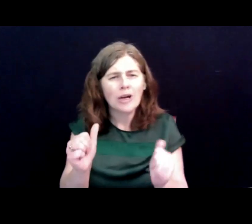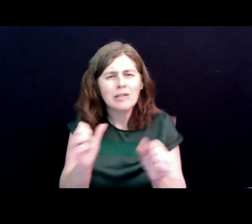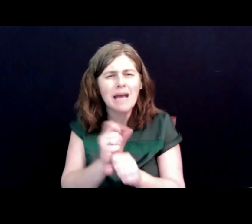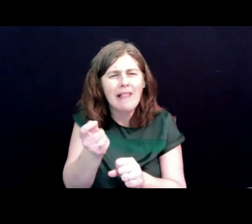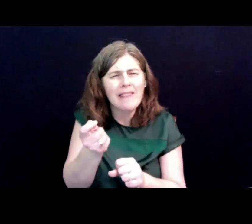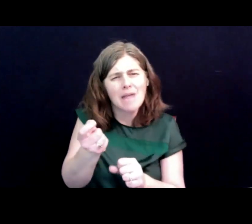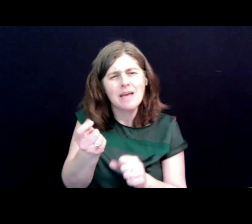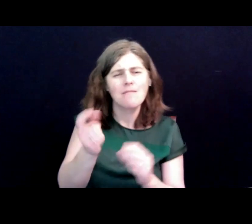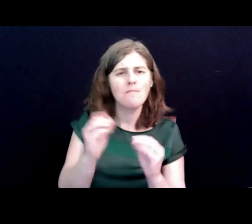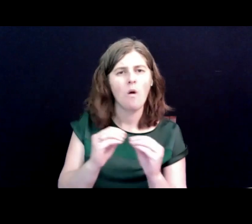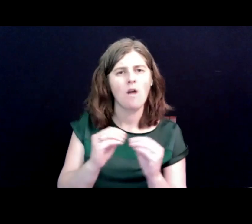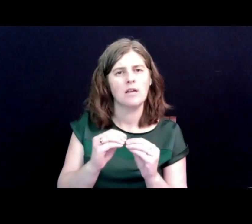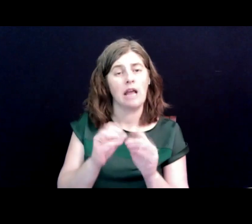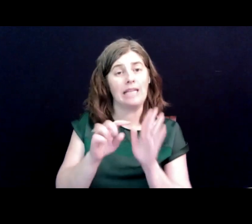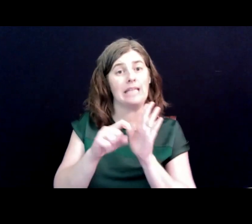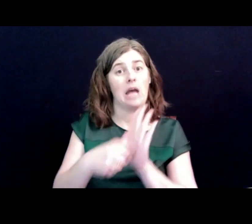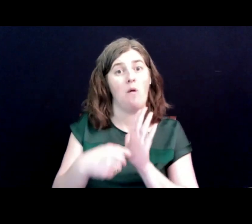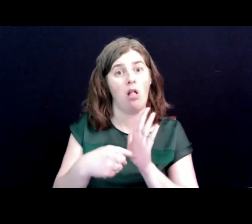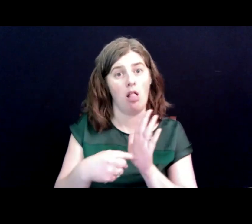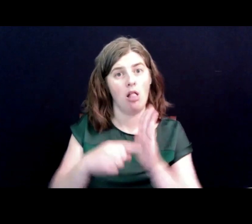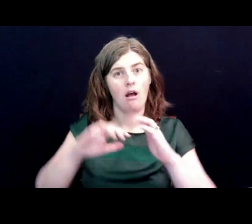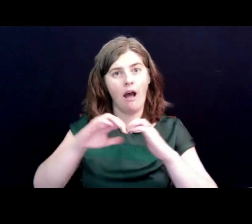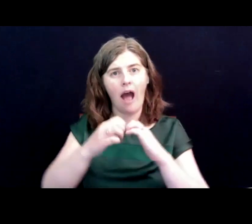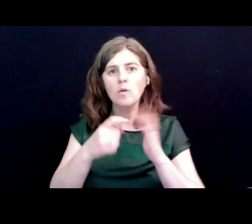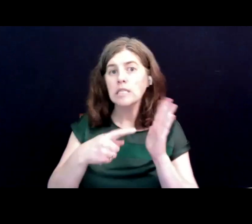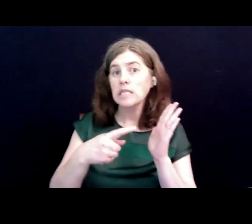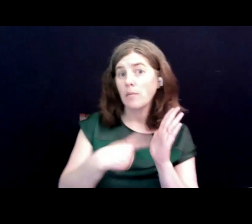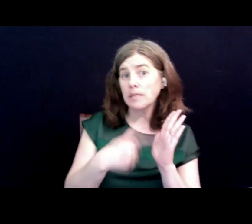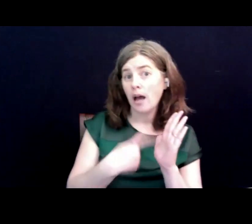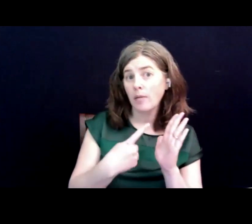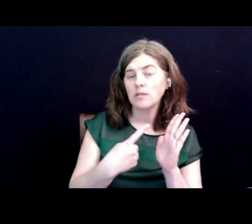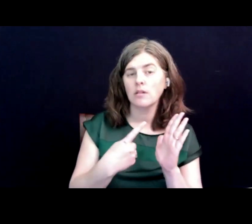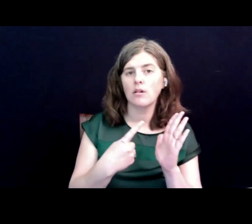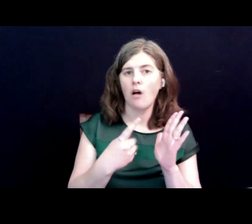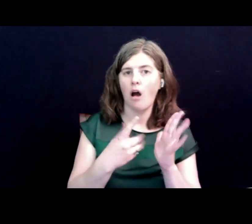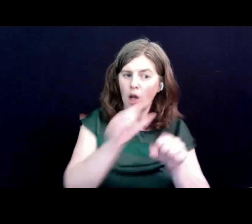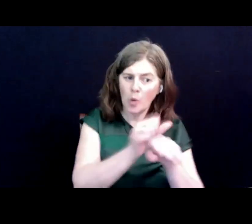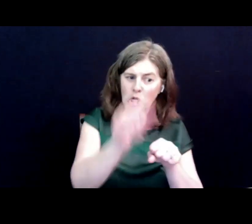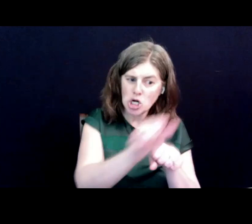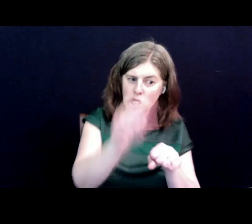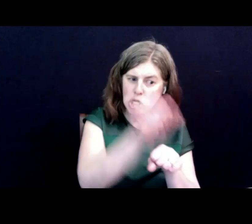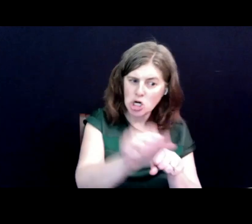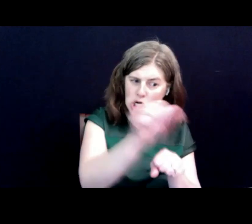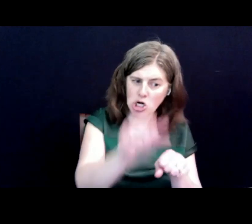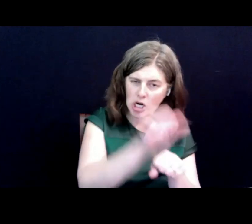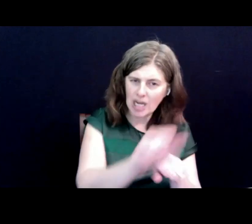a example out of how sometimes a lot of effort around something that